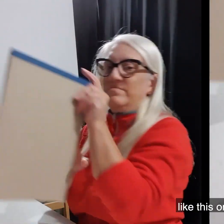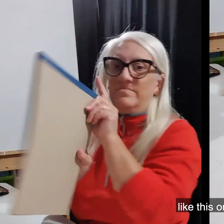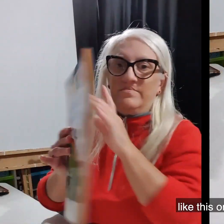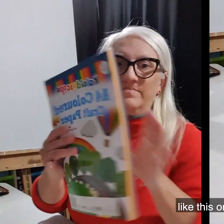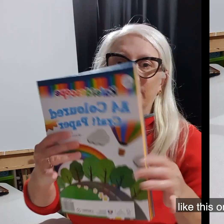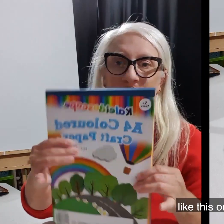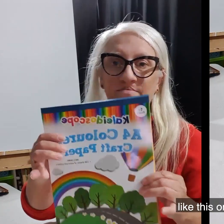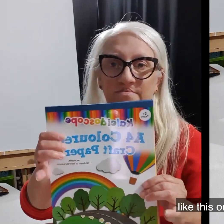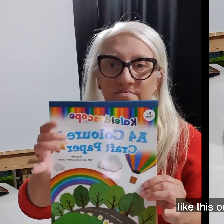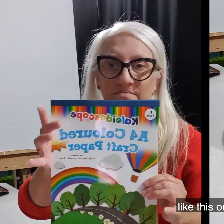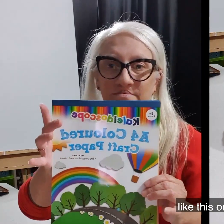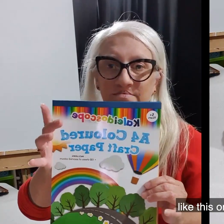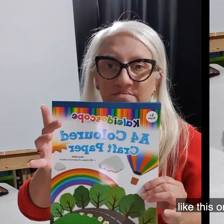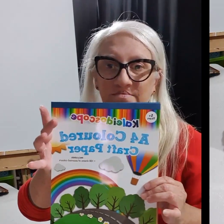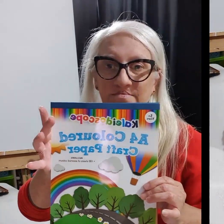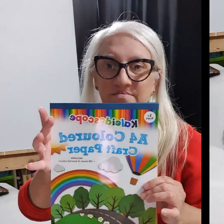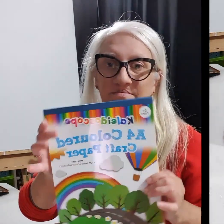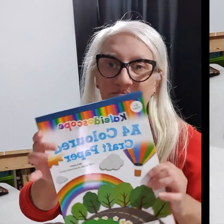like this one.